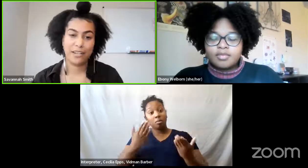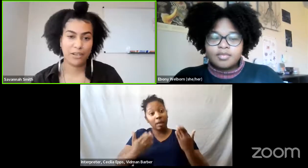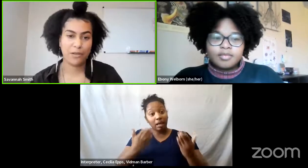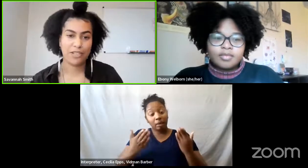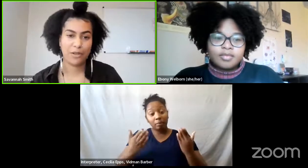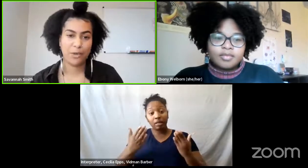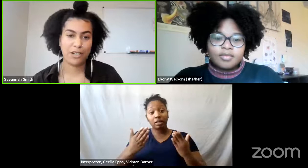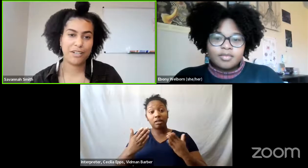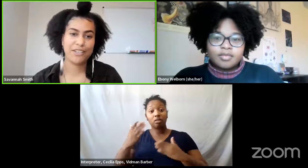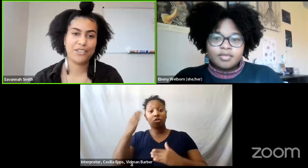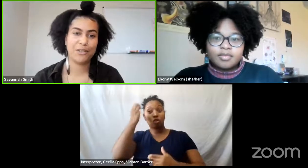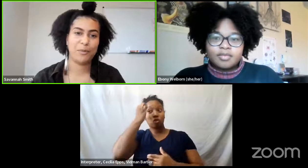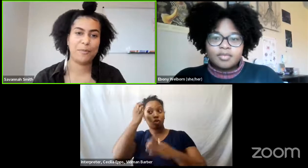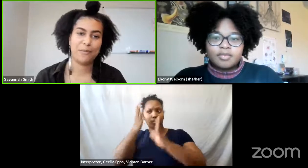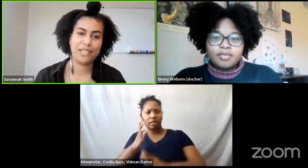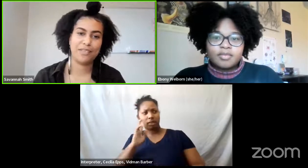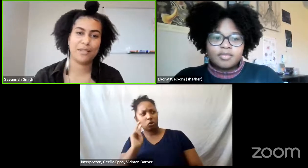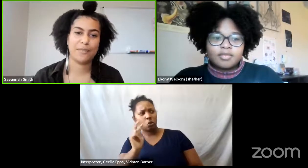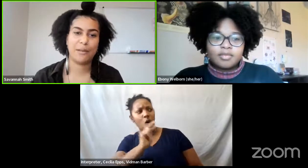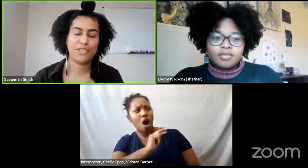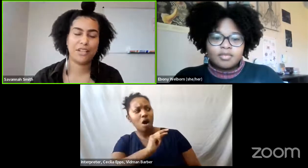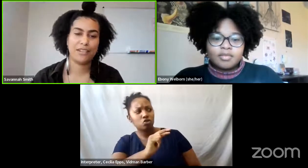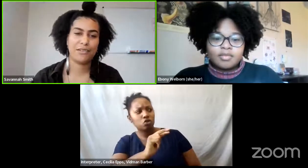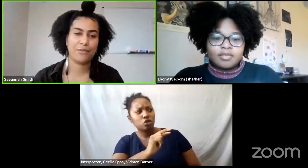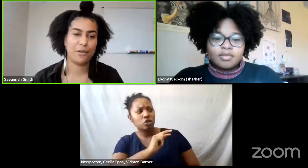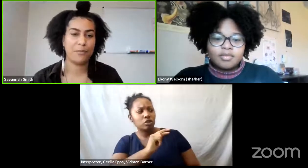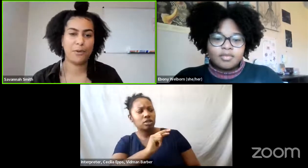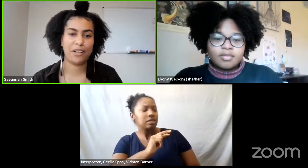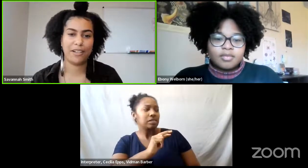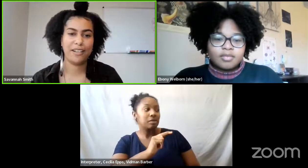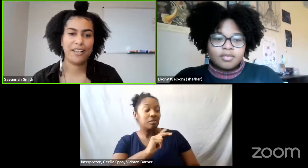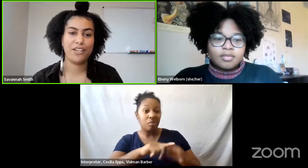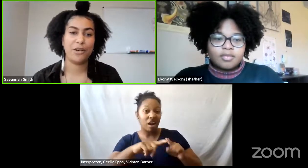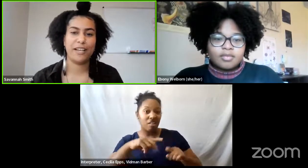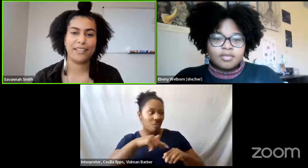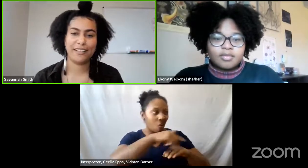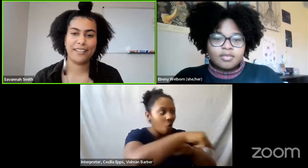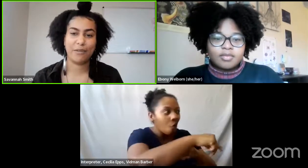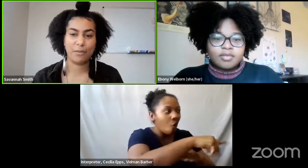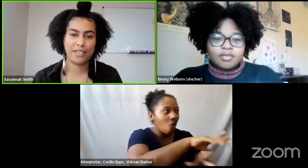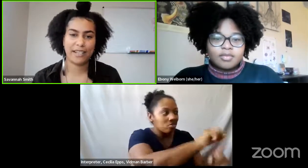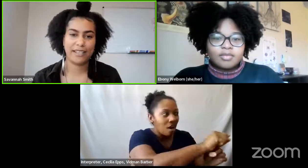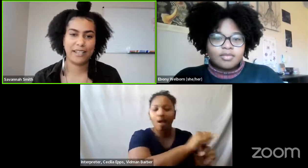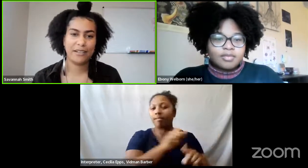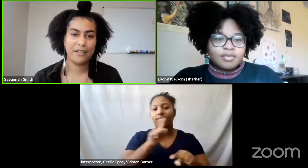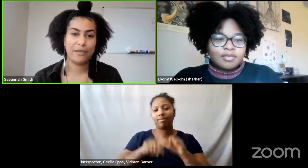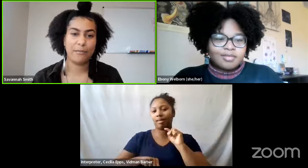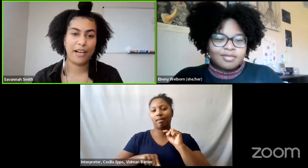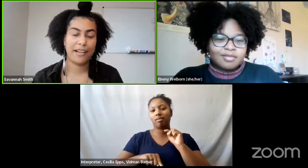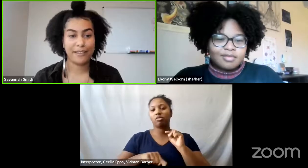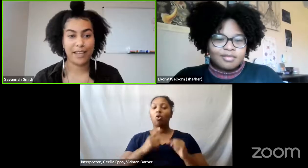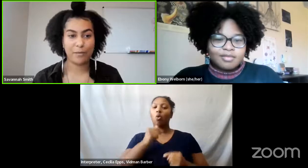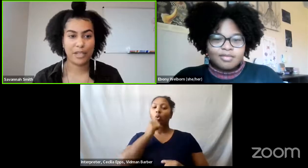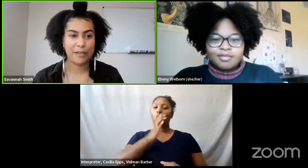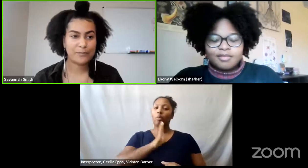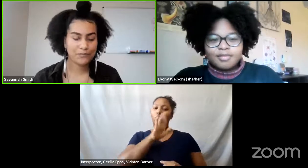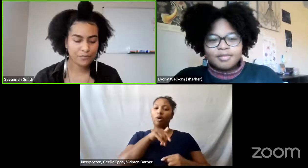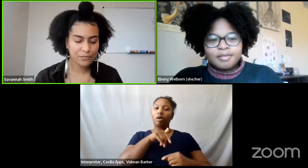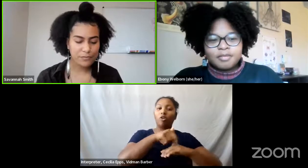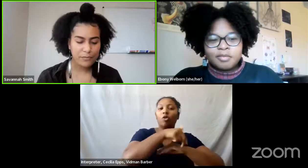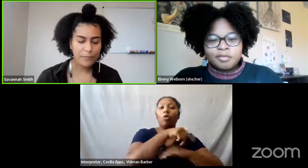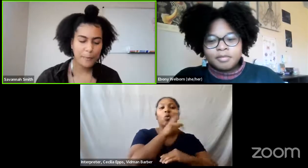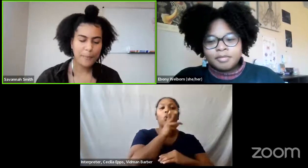they wouldn't dare go into the water. So women would even sometimes taunt from the water, knowing that they were protected by that